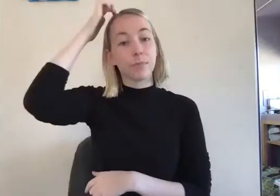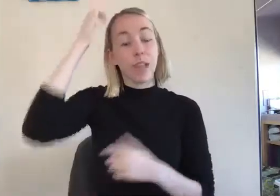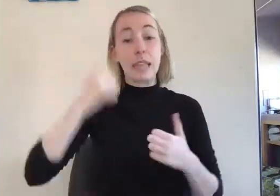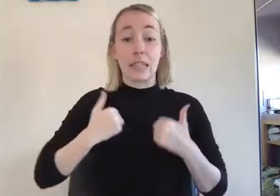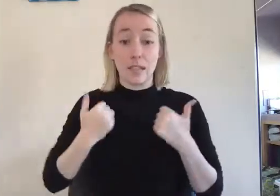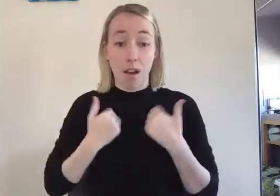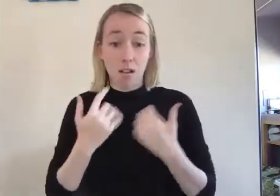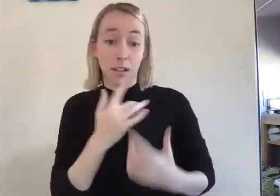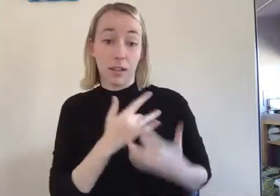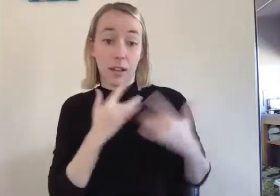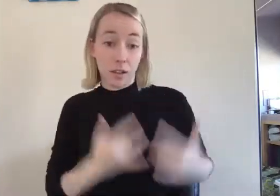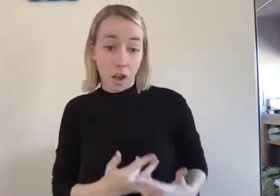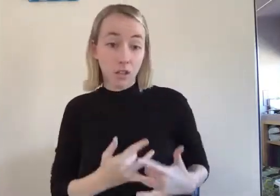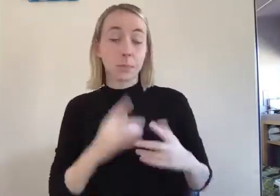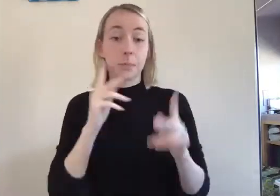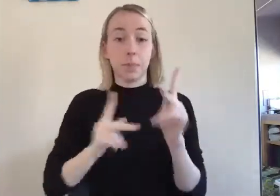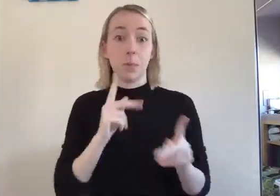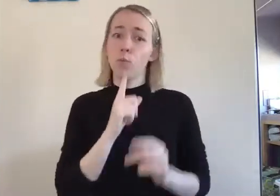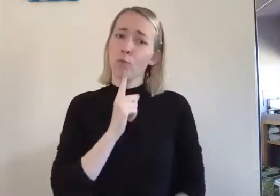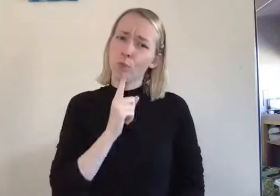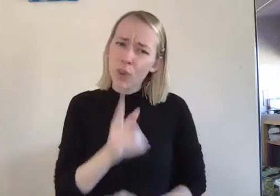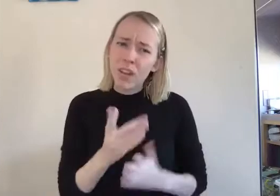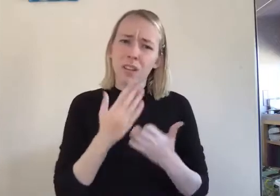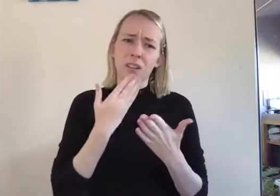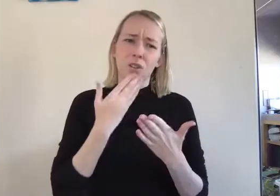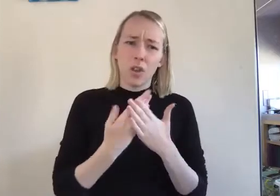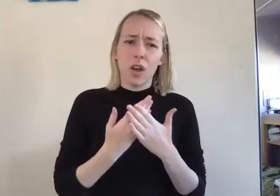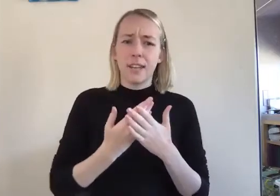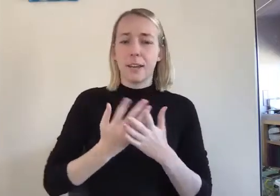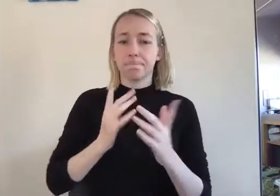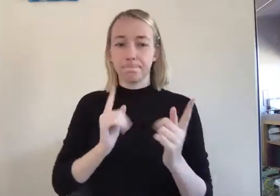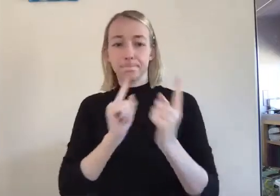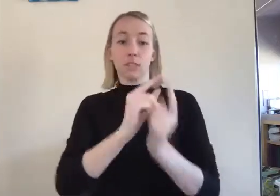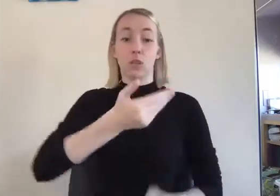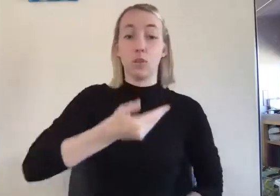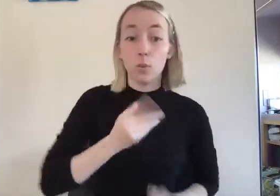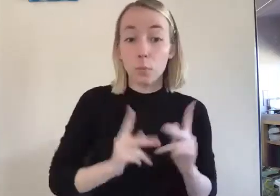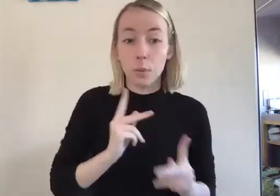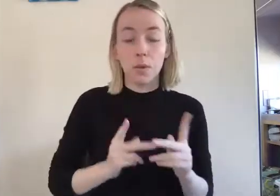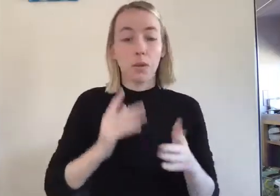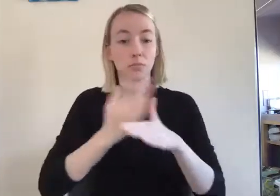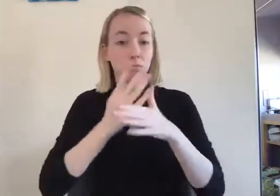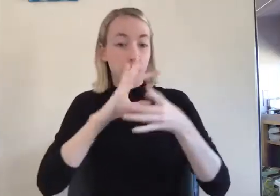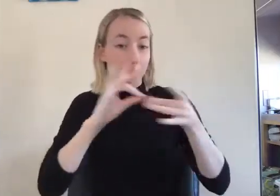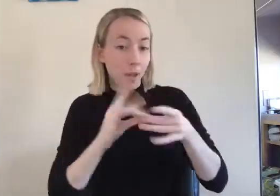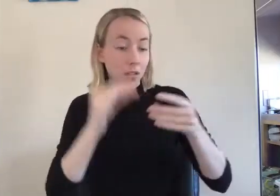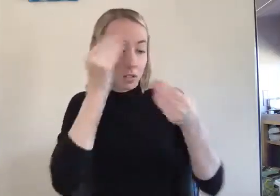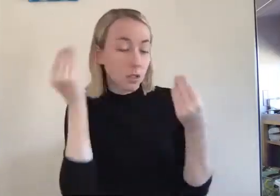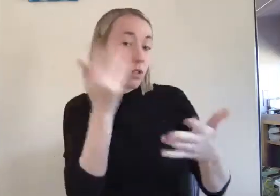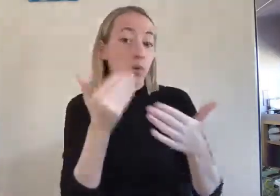the Young at Heart crowd was really good at greeting the newcomer, carrying the message to the newcomer. There's